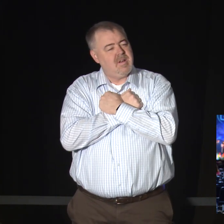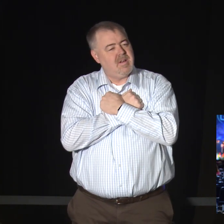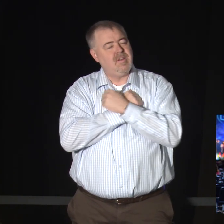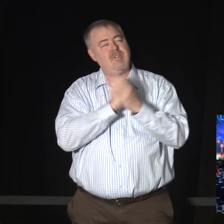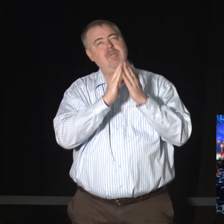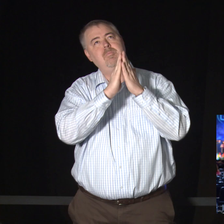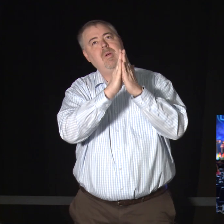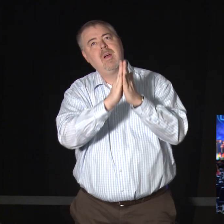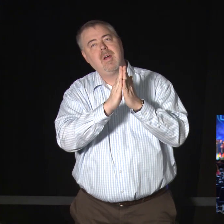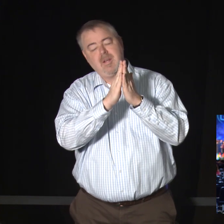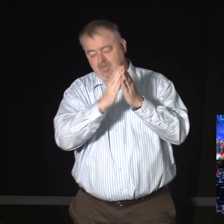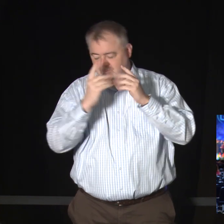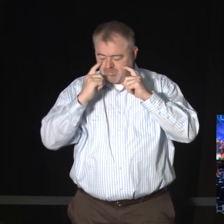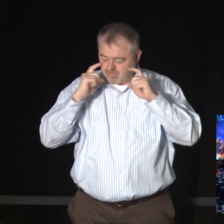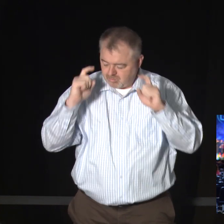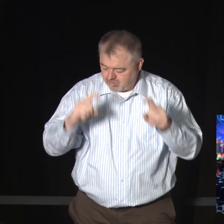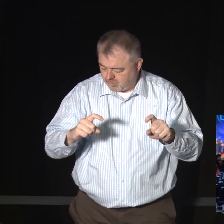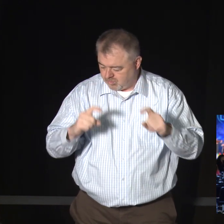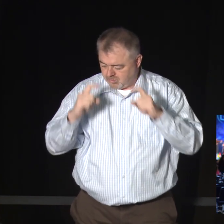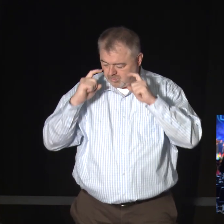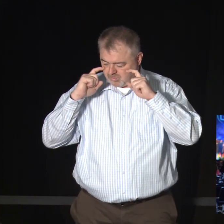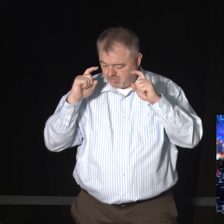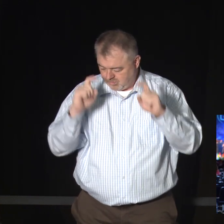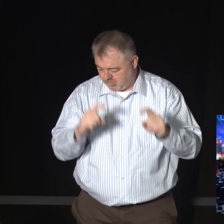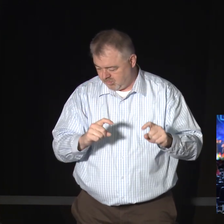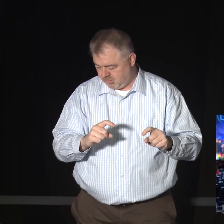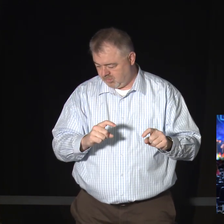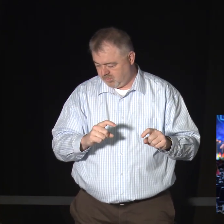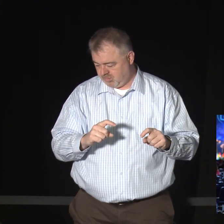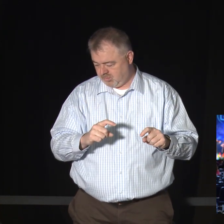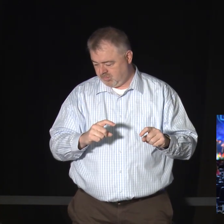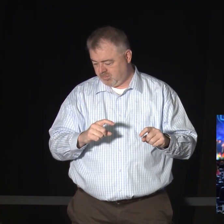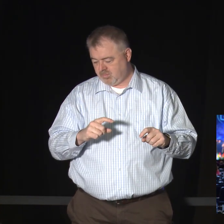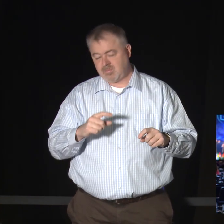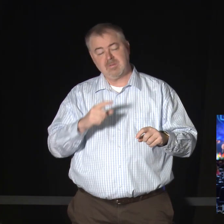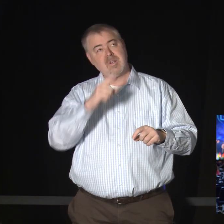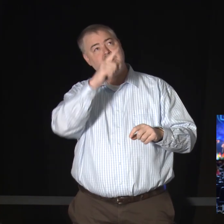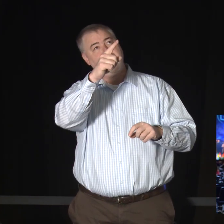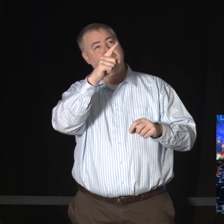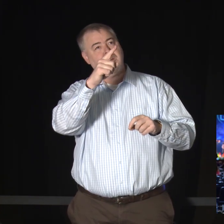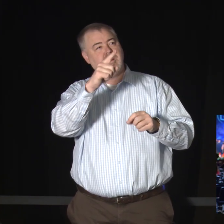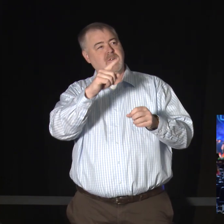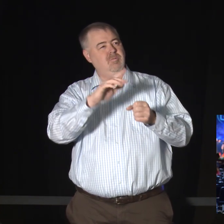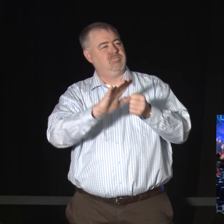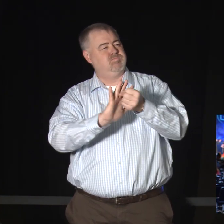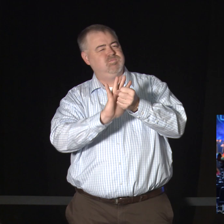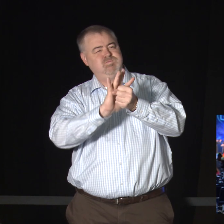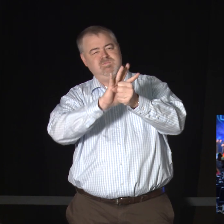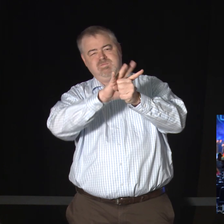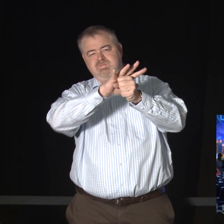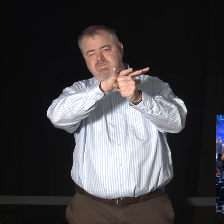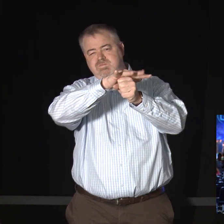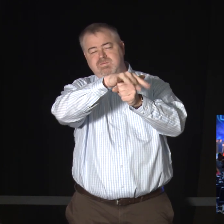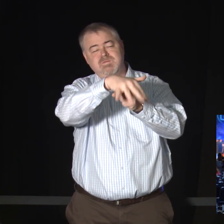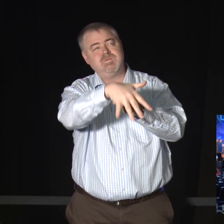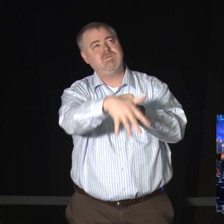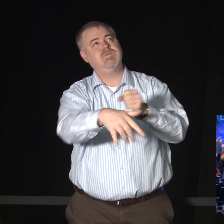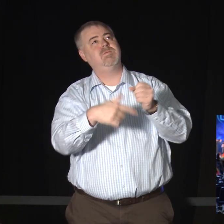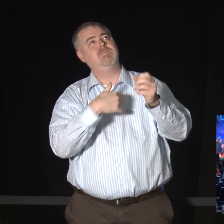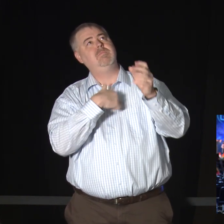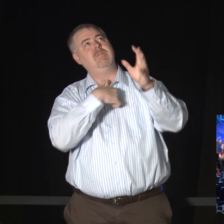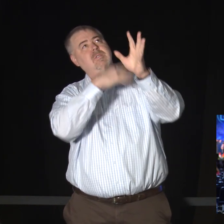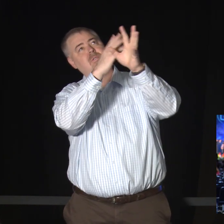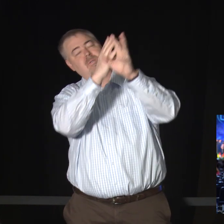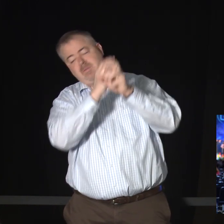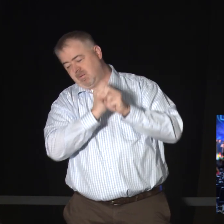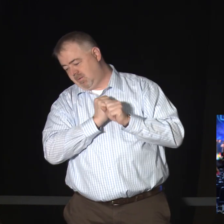I liked what you said about the people at home, because we have the young people that we can see and all the appeals and the altar calls as they go forward, but we know that you at